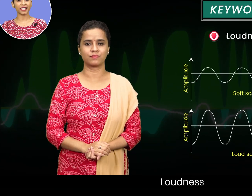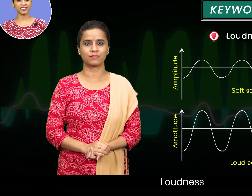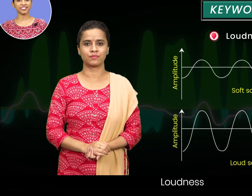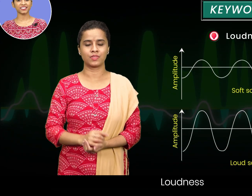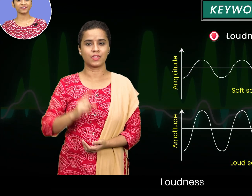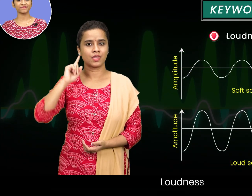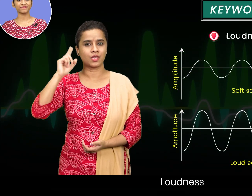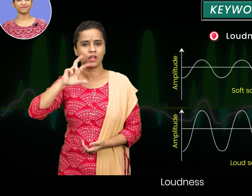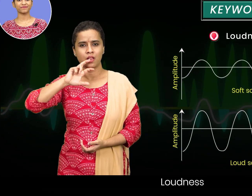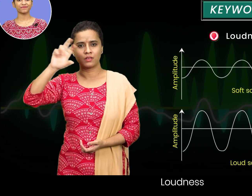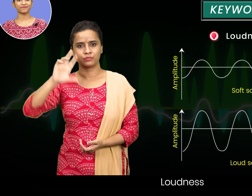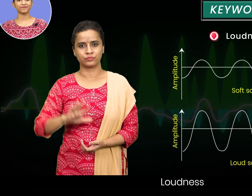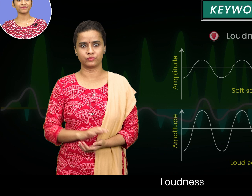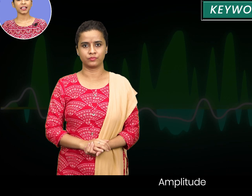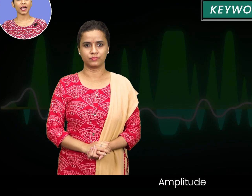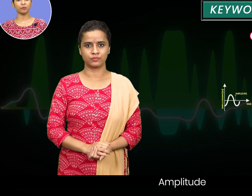loudness,